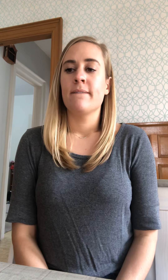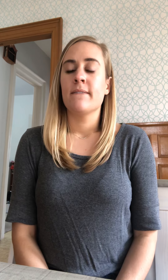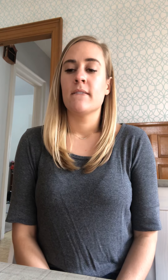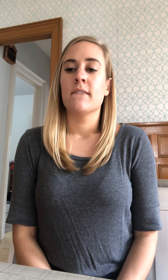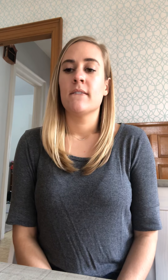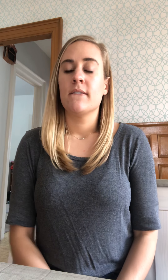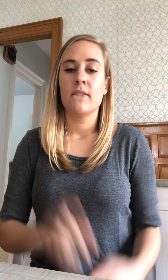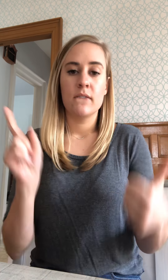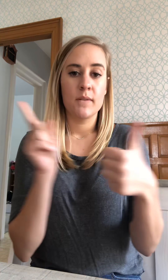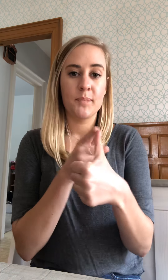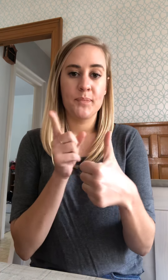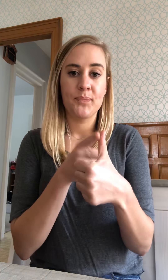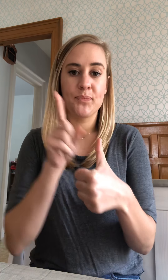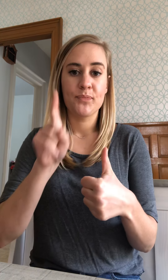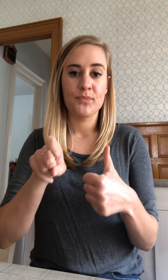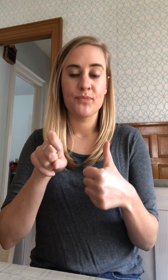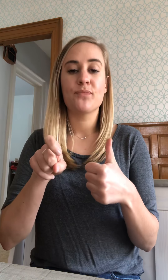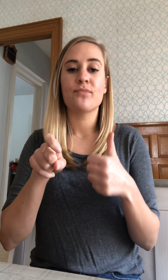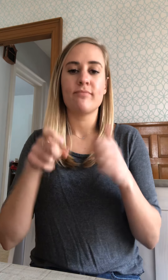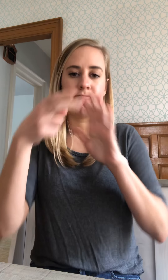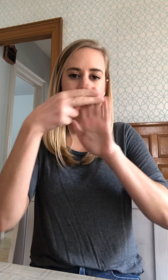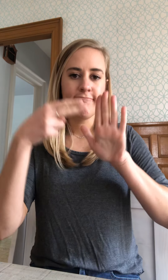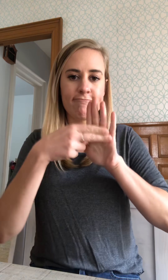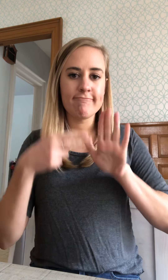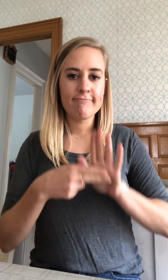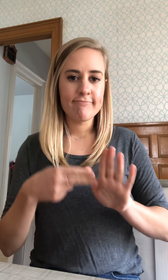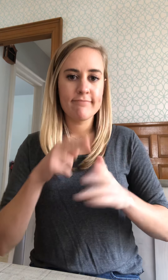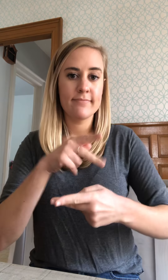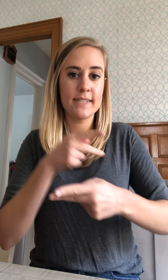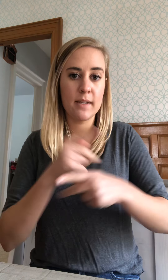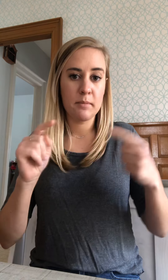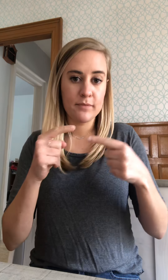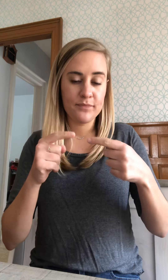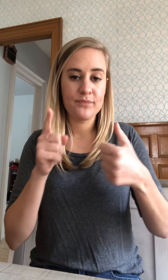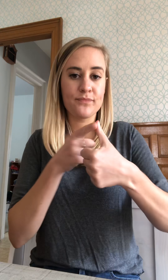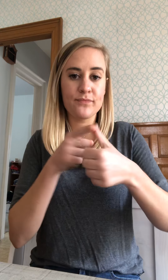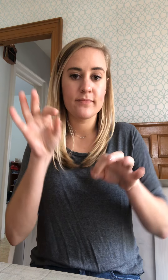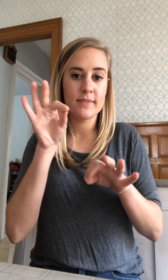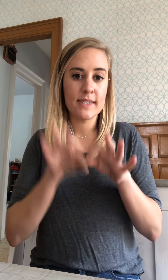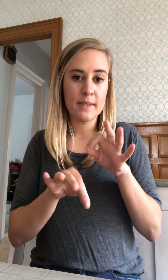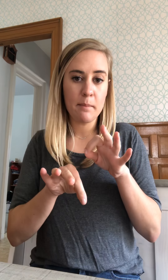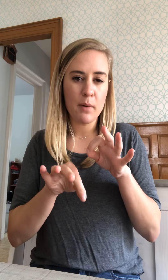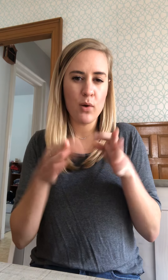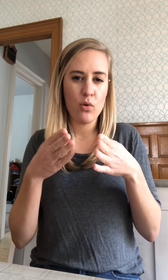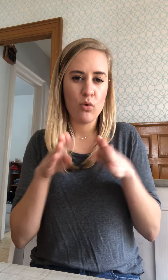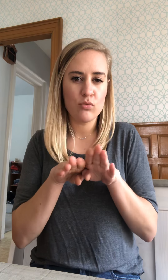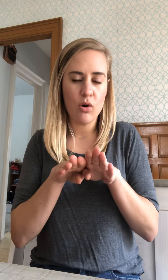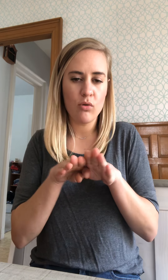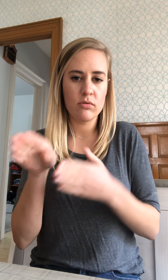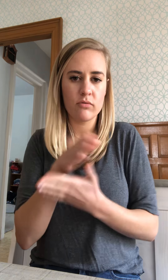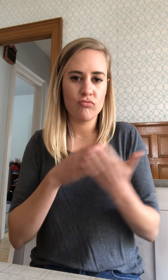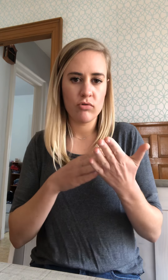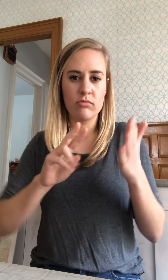First of all, we need to classify these injuries. A simple or closed fracture is one in which the soft tissue is